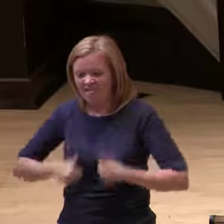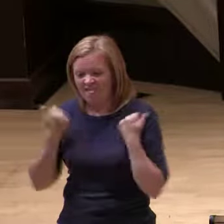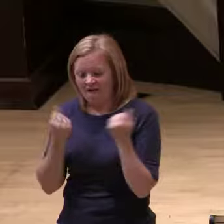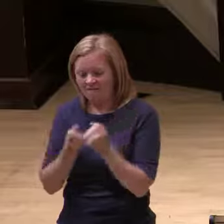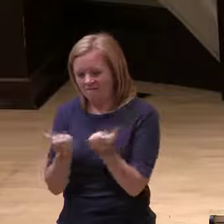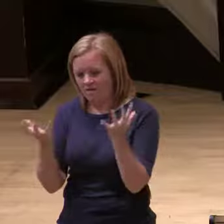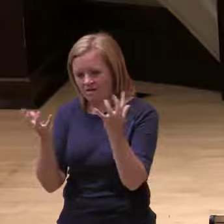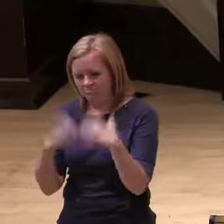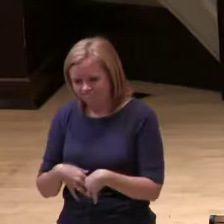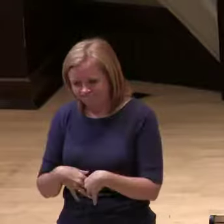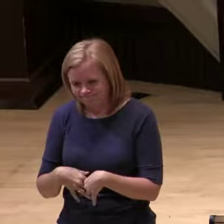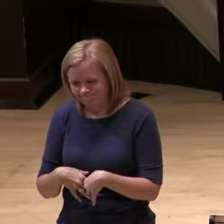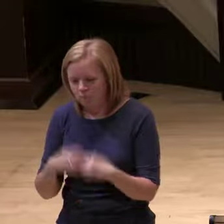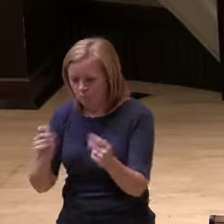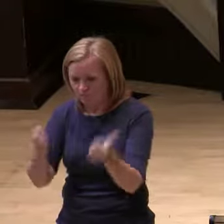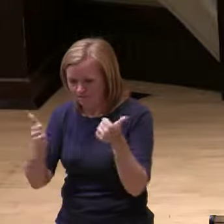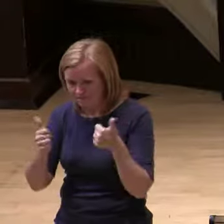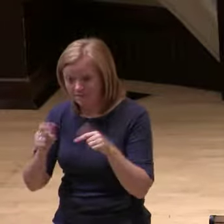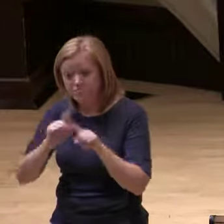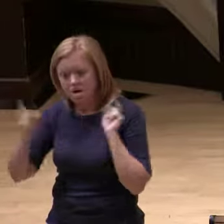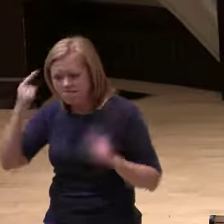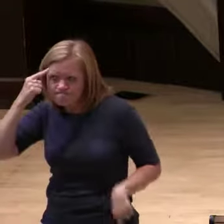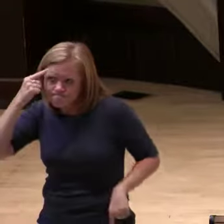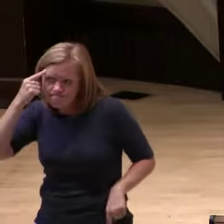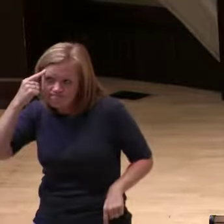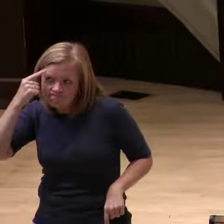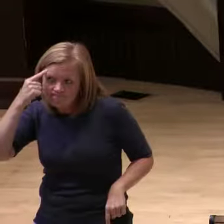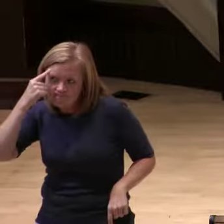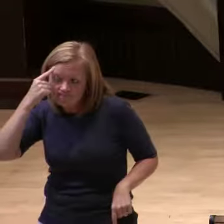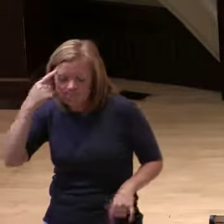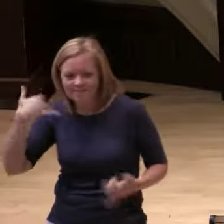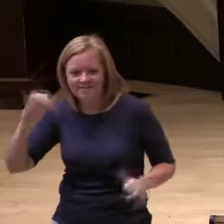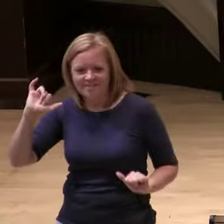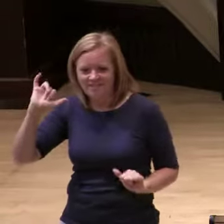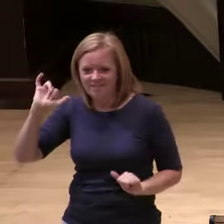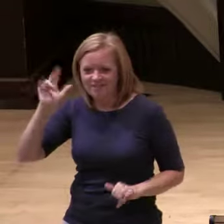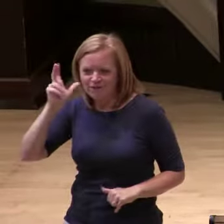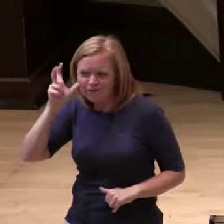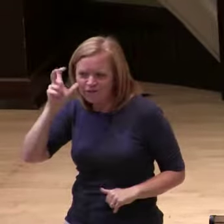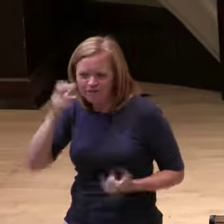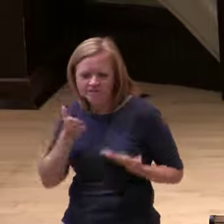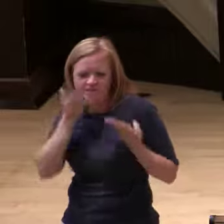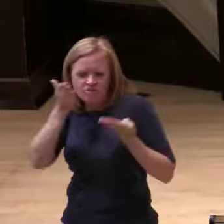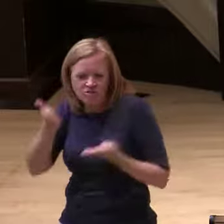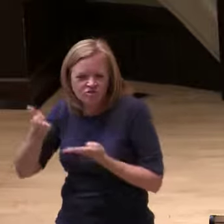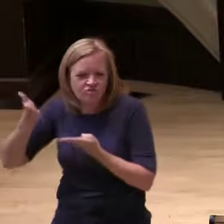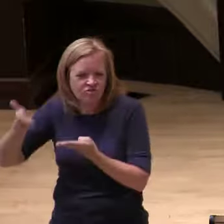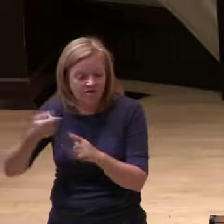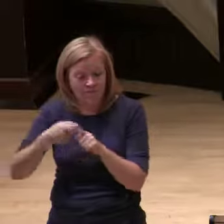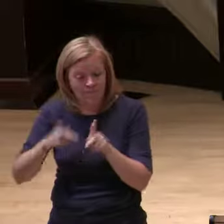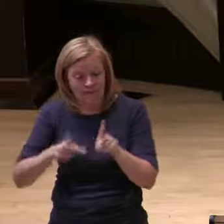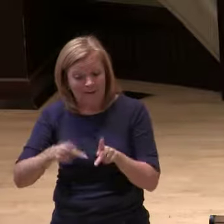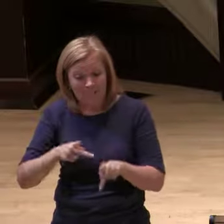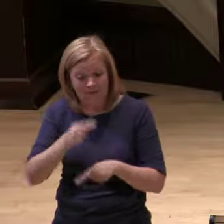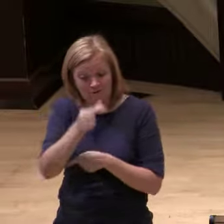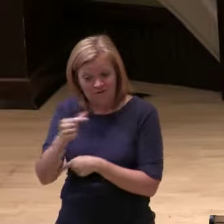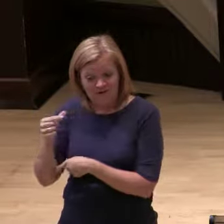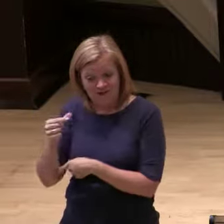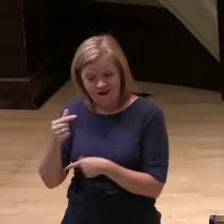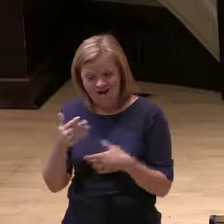quickly. But in his head, he could still hear the suggestions of the people that he left